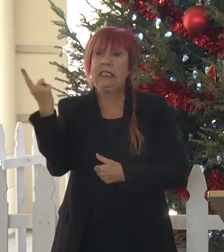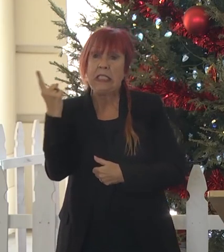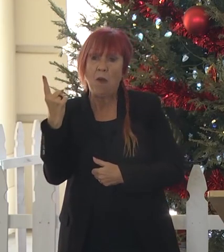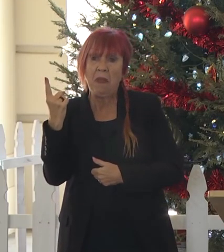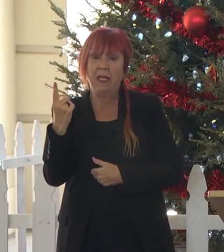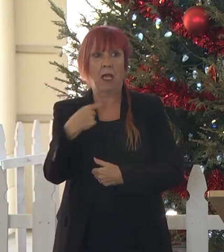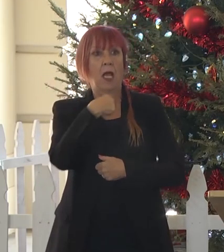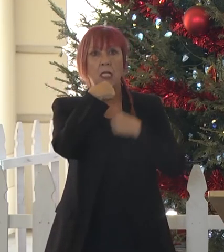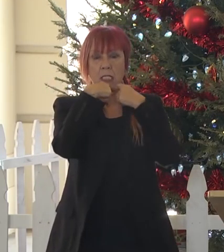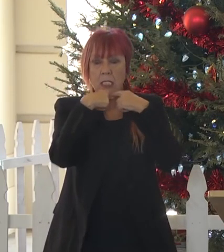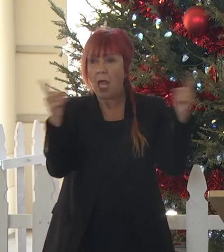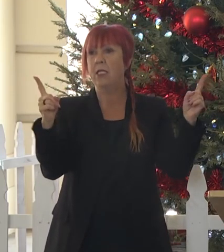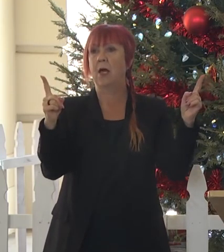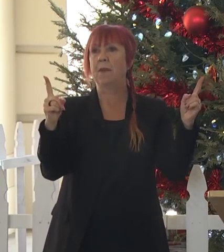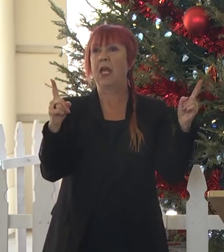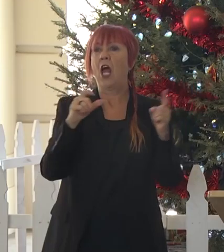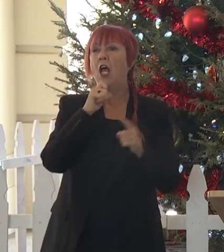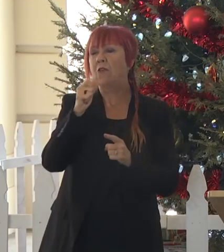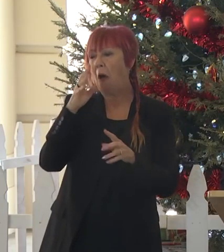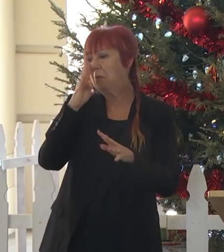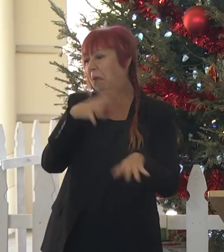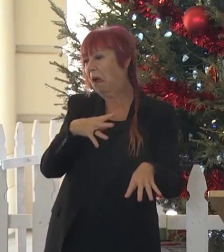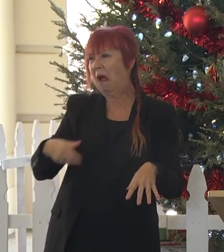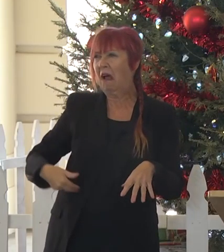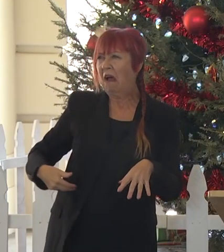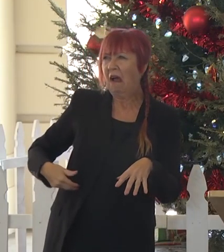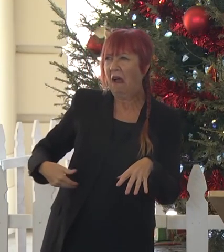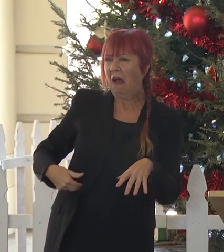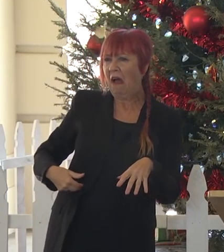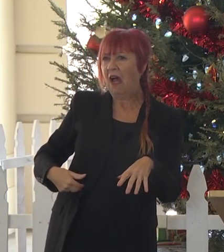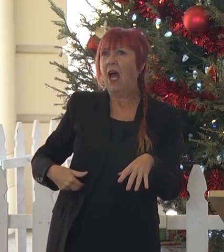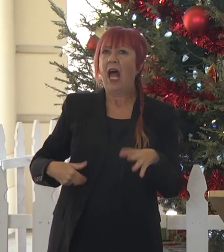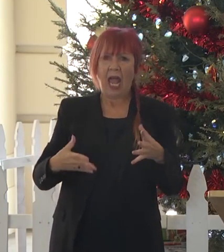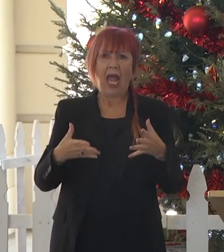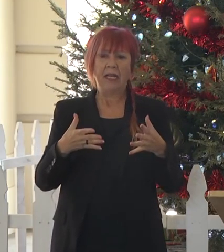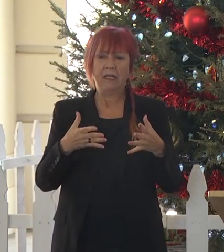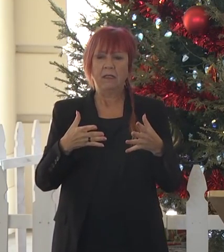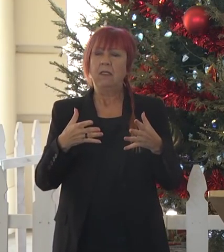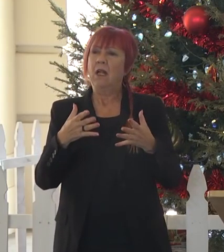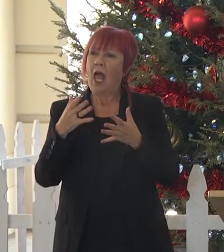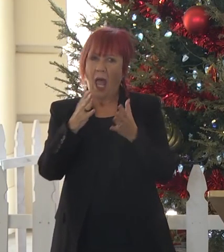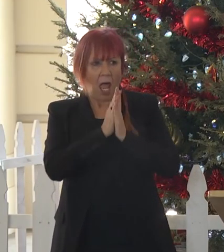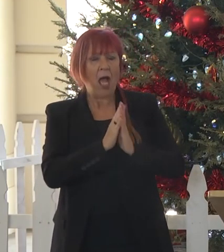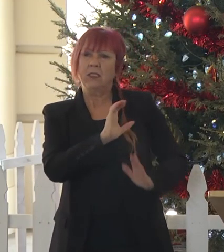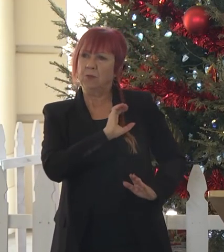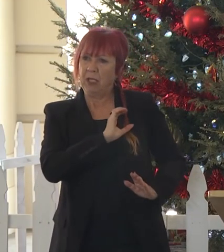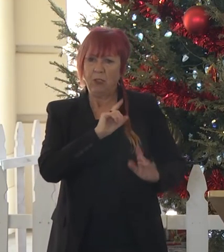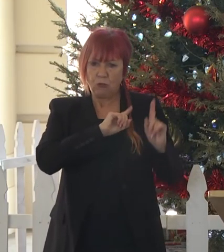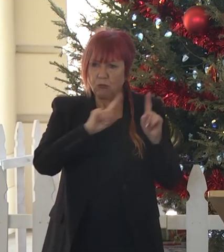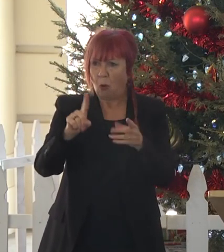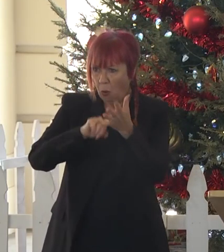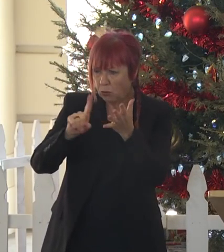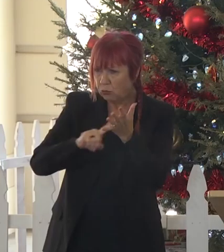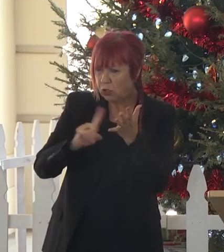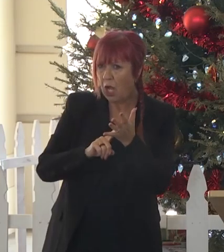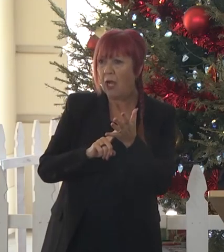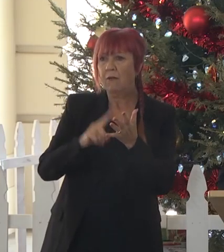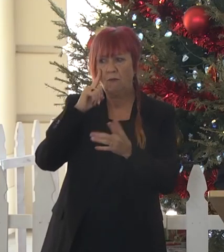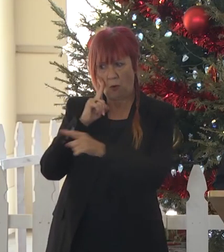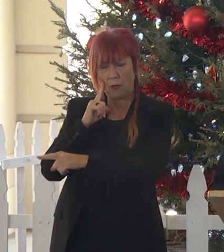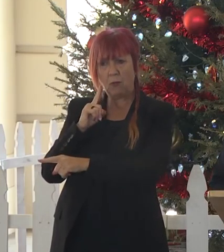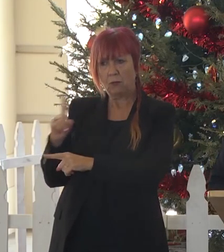sense to call a law enforcement officer and allow him or her to mitigate or to investigate the situation for you. As